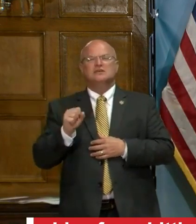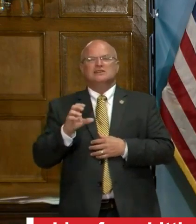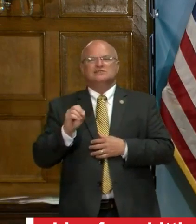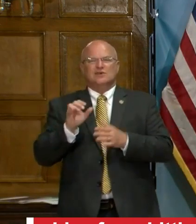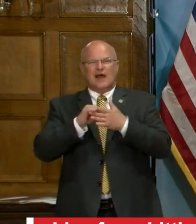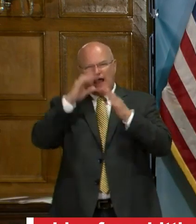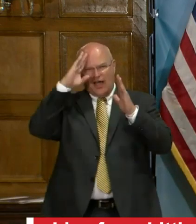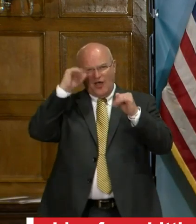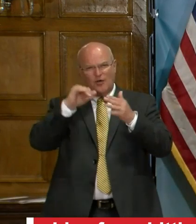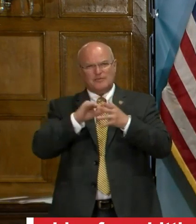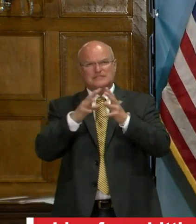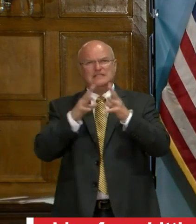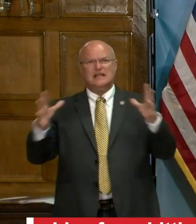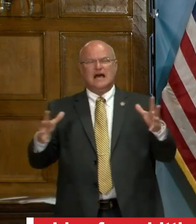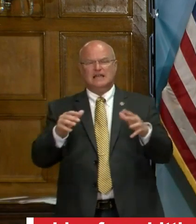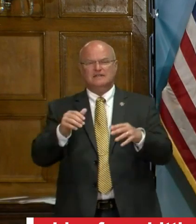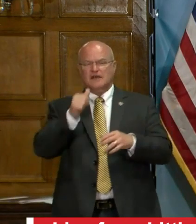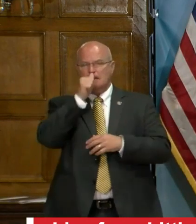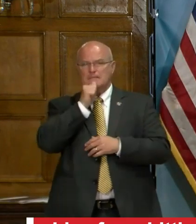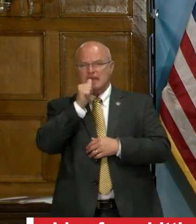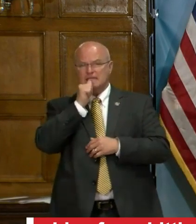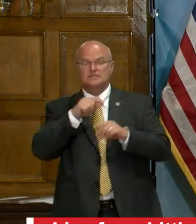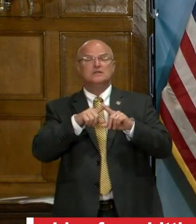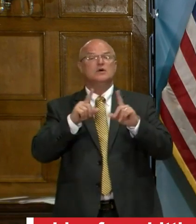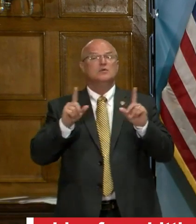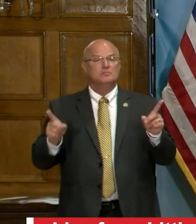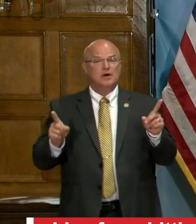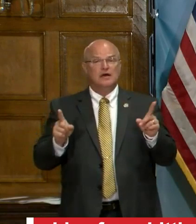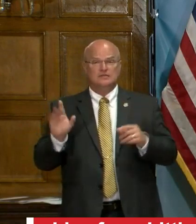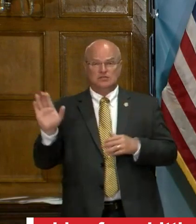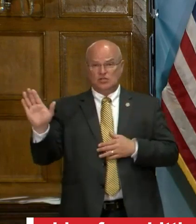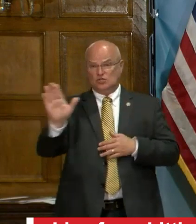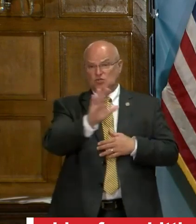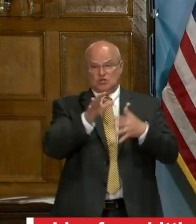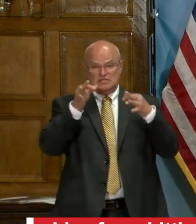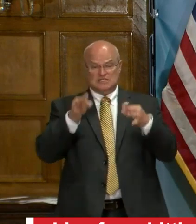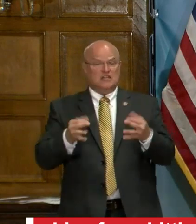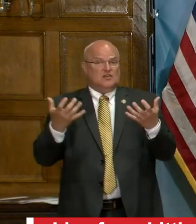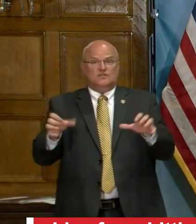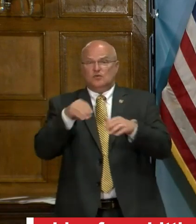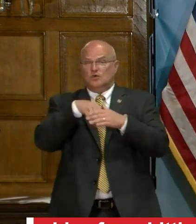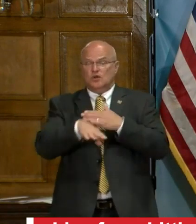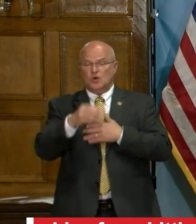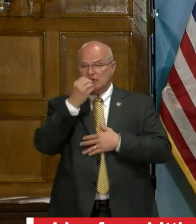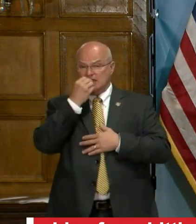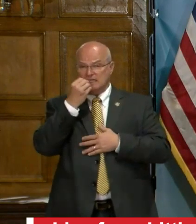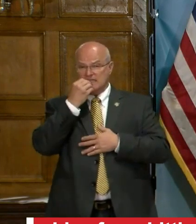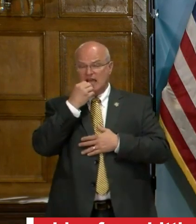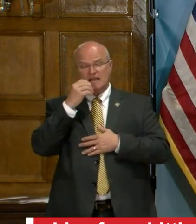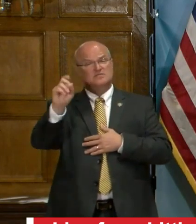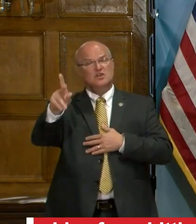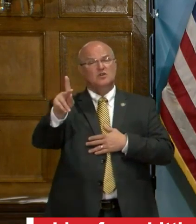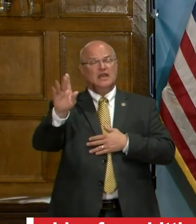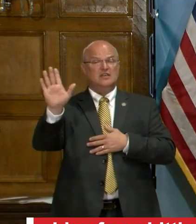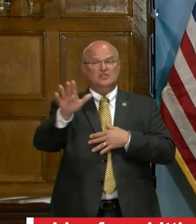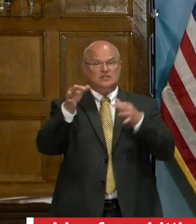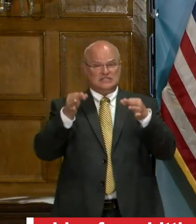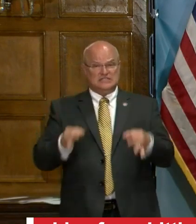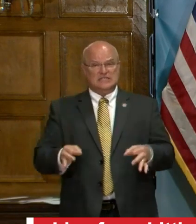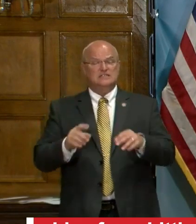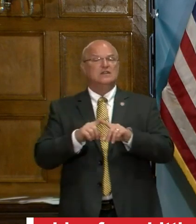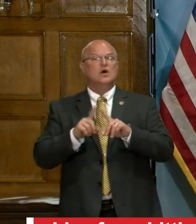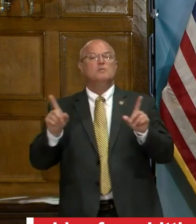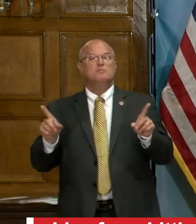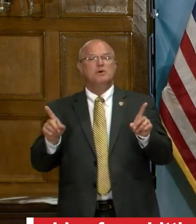so I hope that there's a lot of patience, but primarily it's your decision. If you don't want to go in there and dine, that's okay, that's your